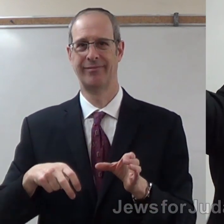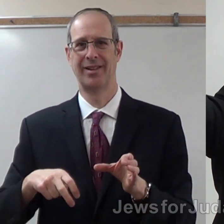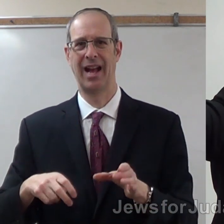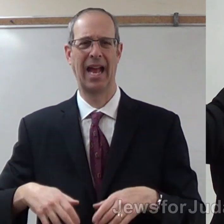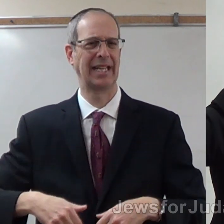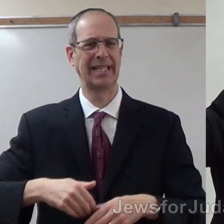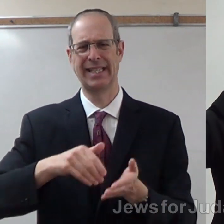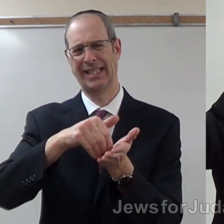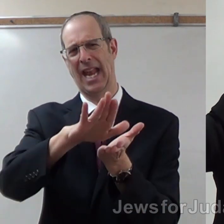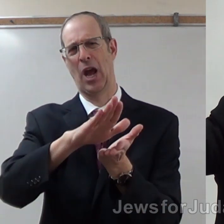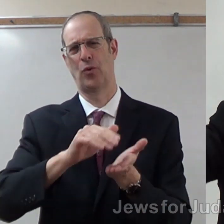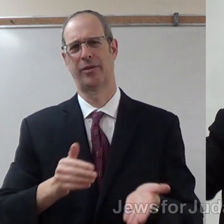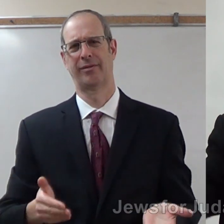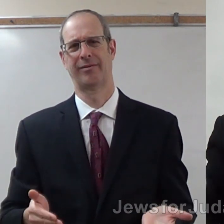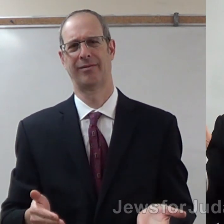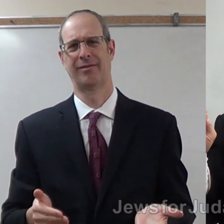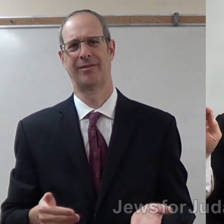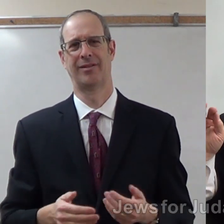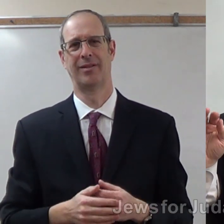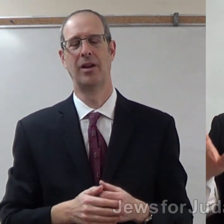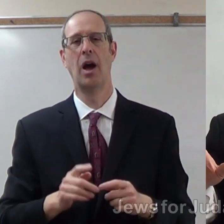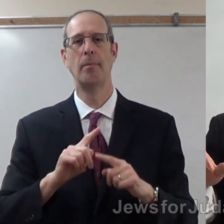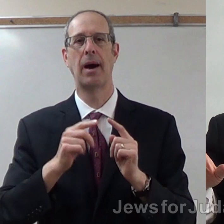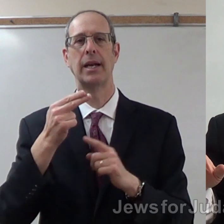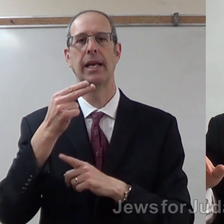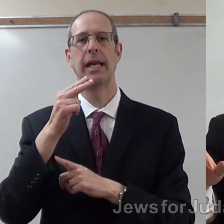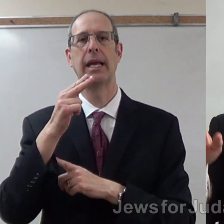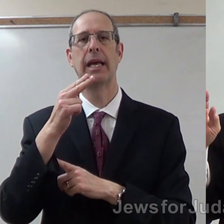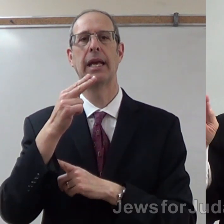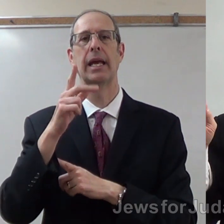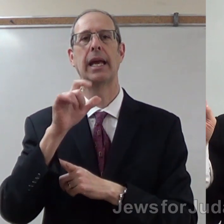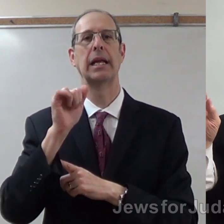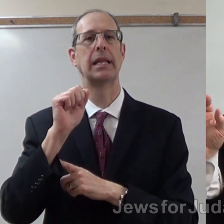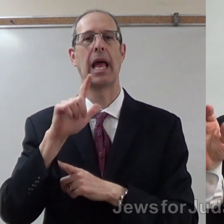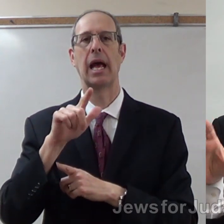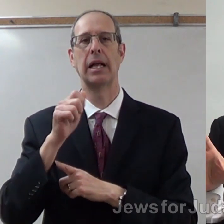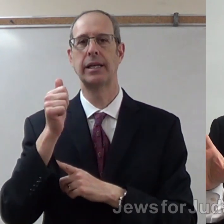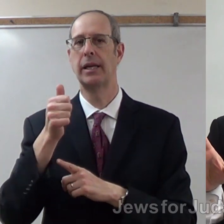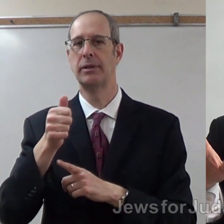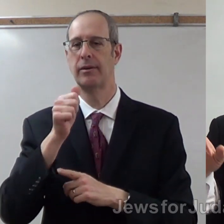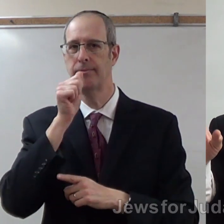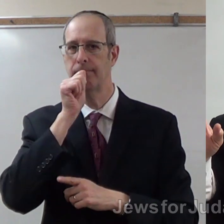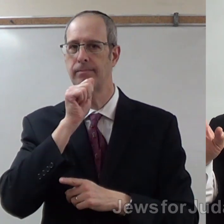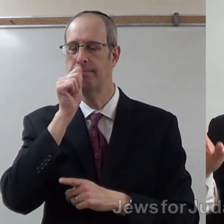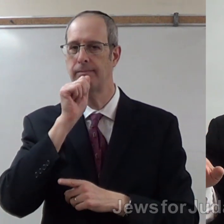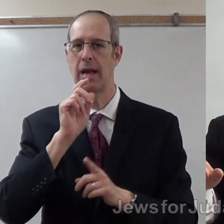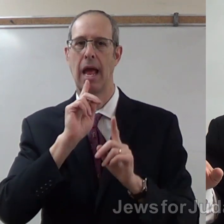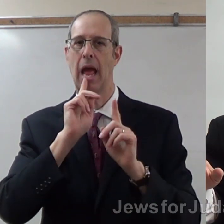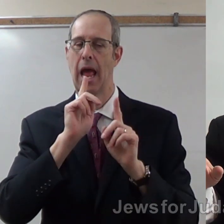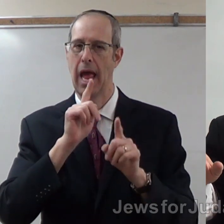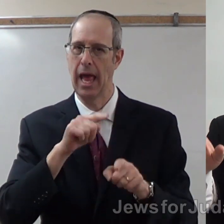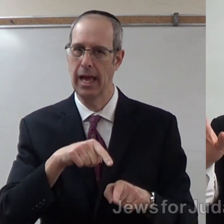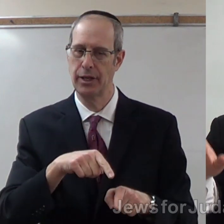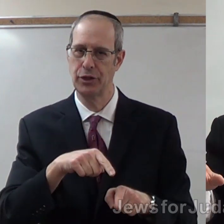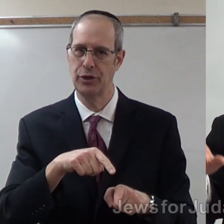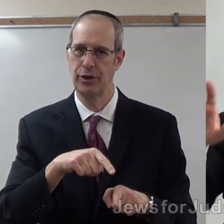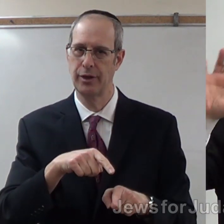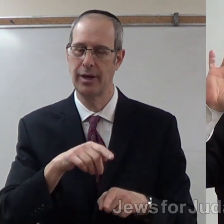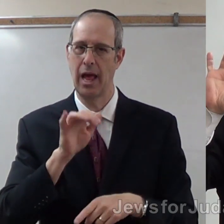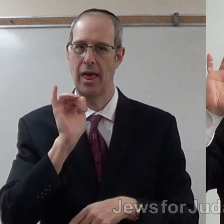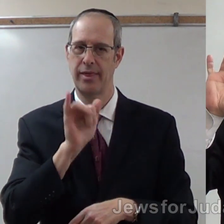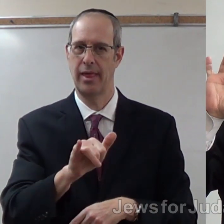Get out of here! But Hillel very patiently answered